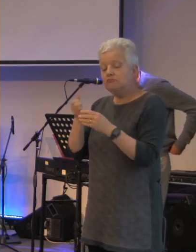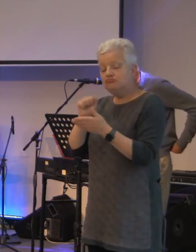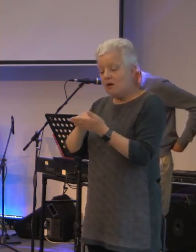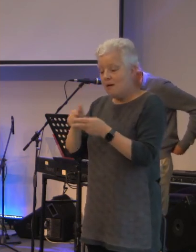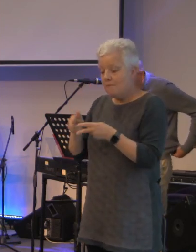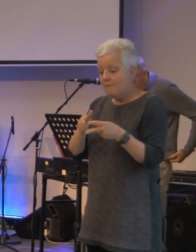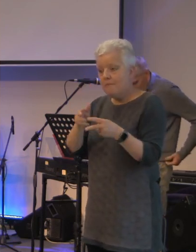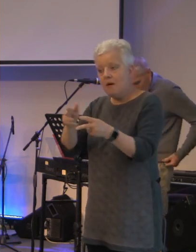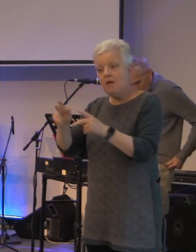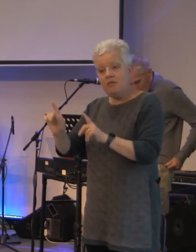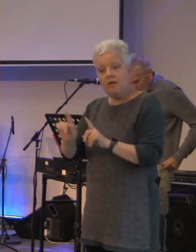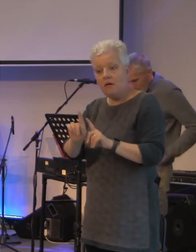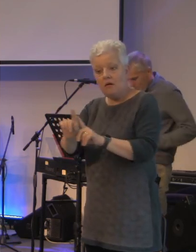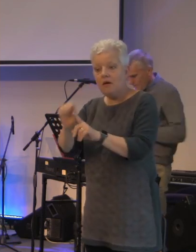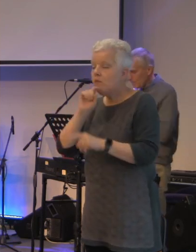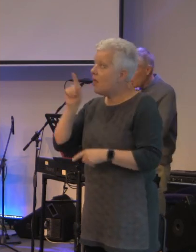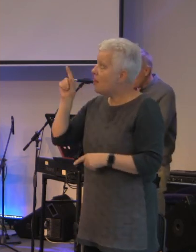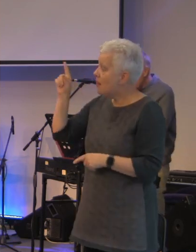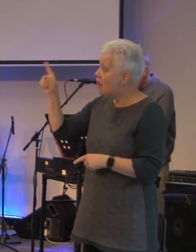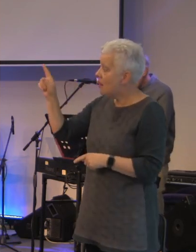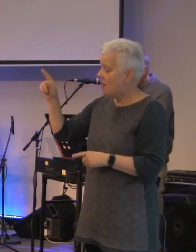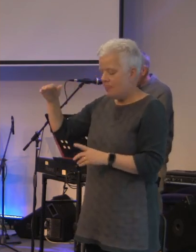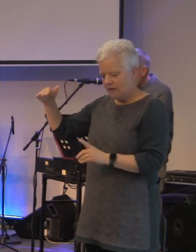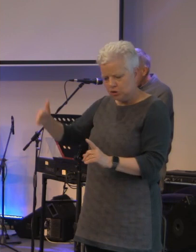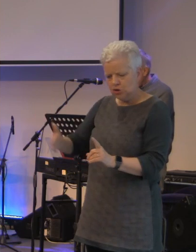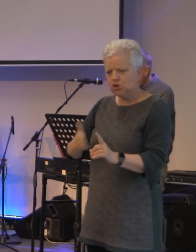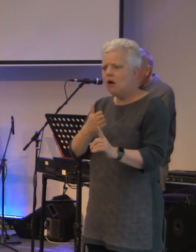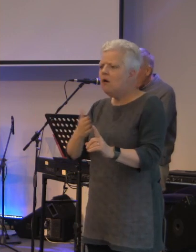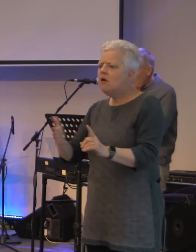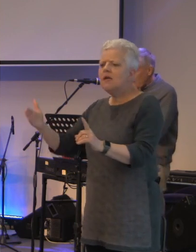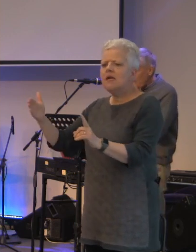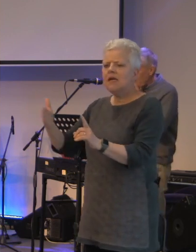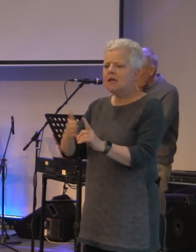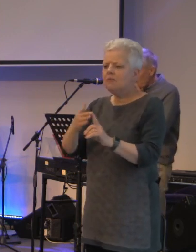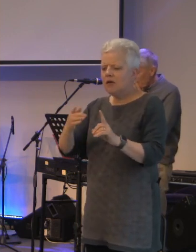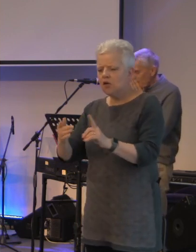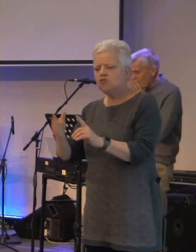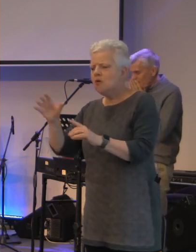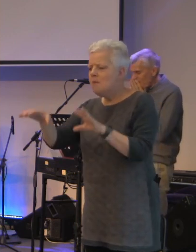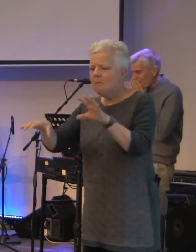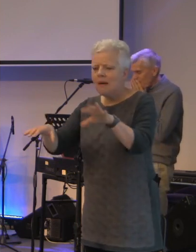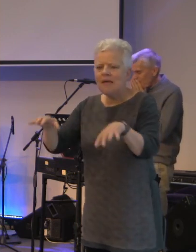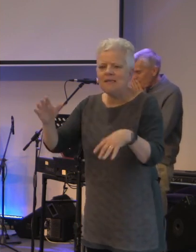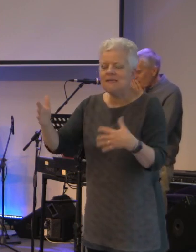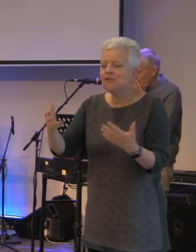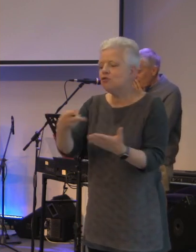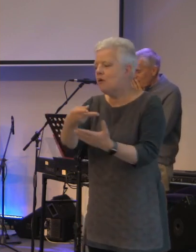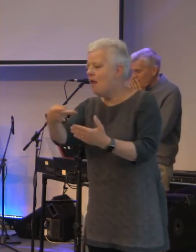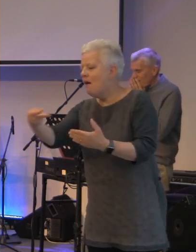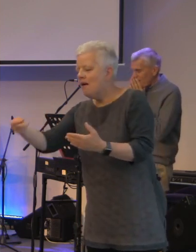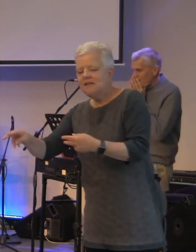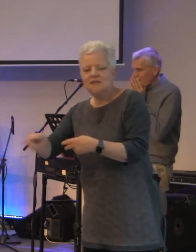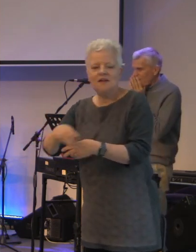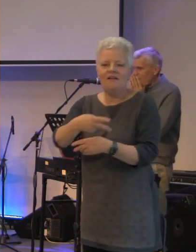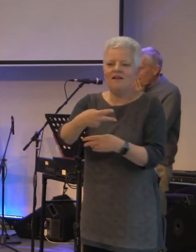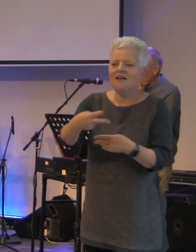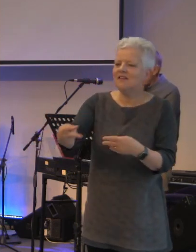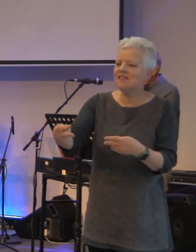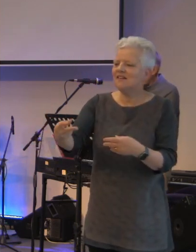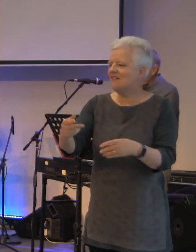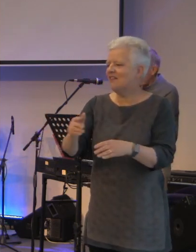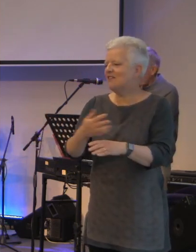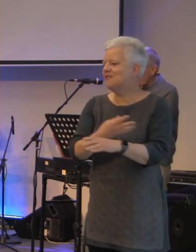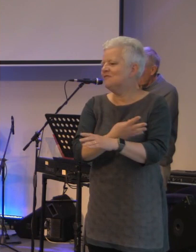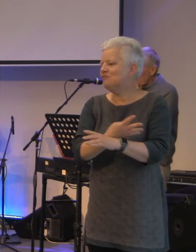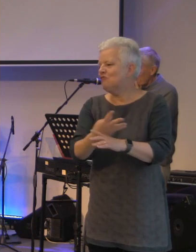His name's sake. Along the journey, He will bring you to places where you can lie down in green